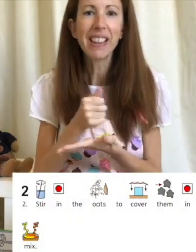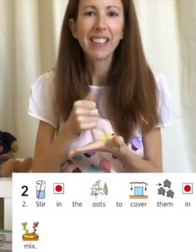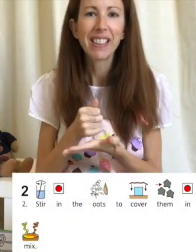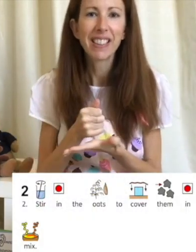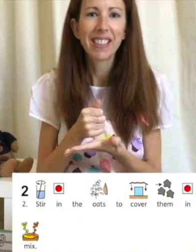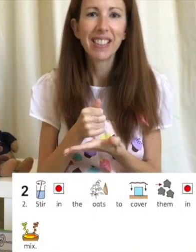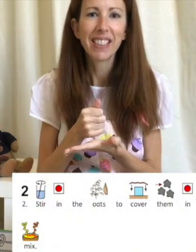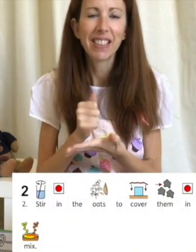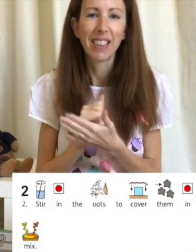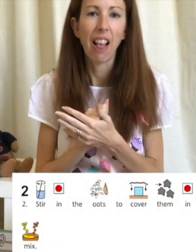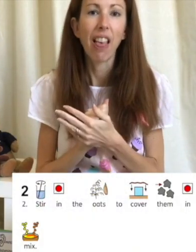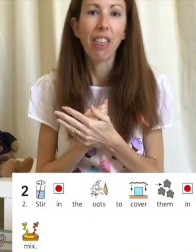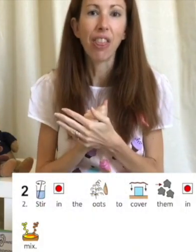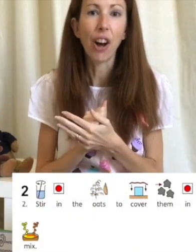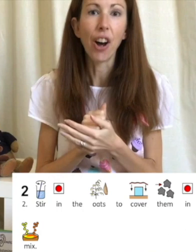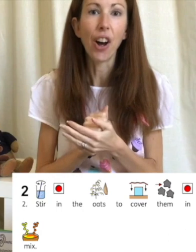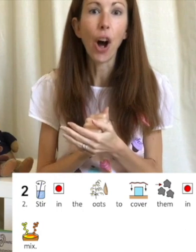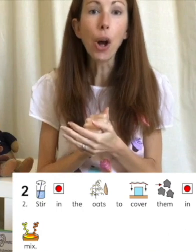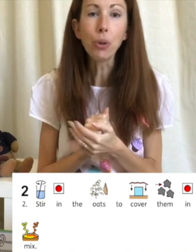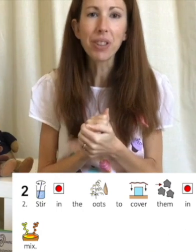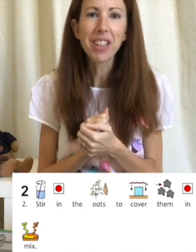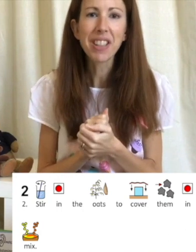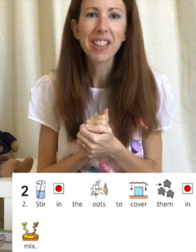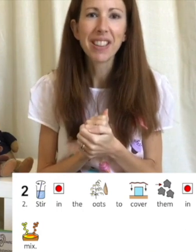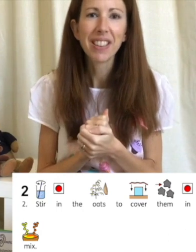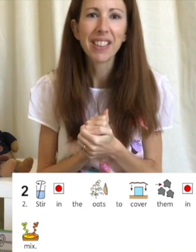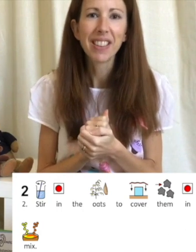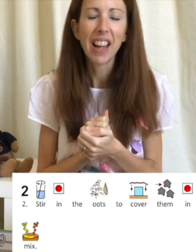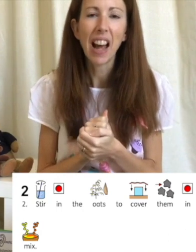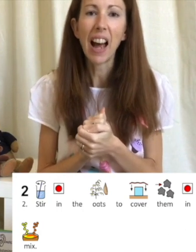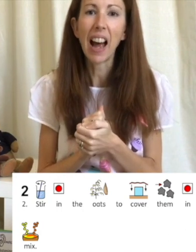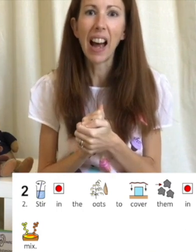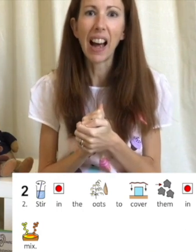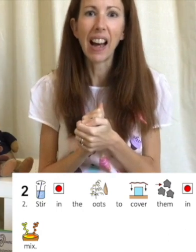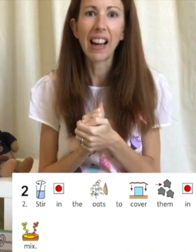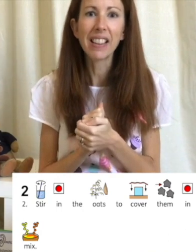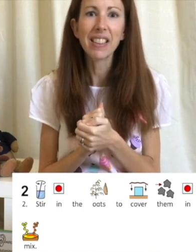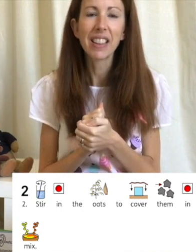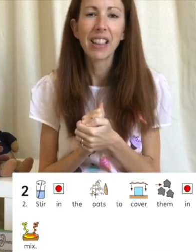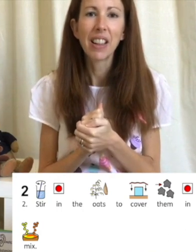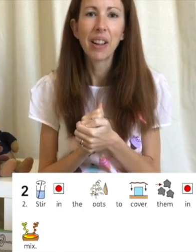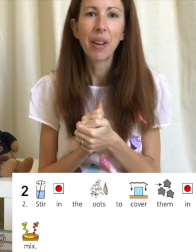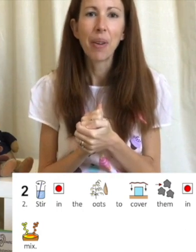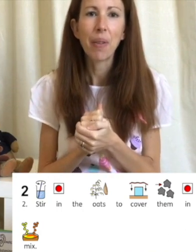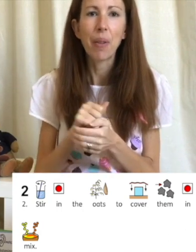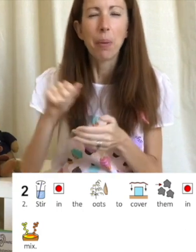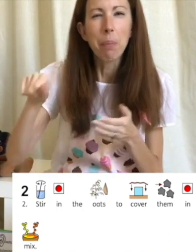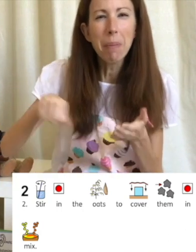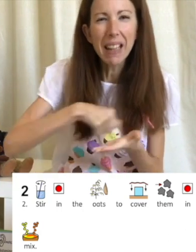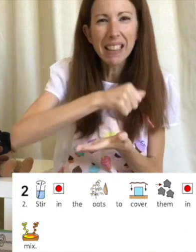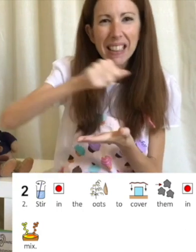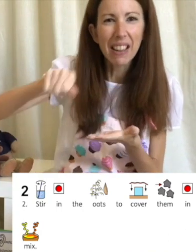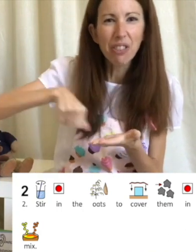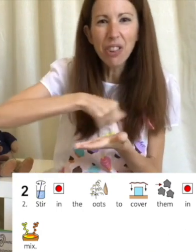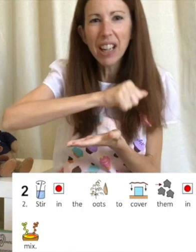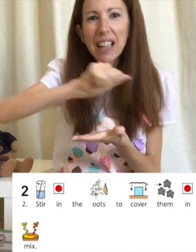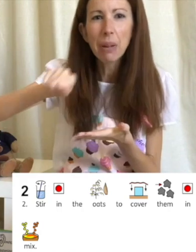in the oats and mix it really